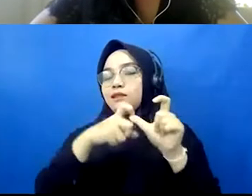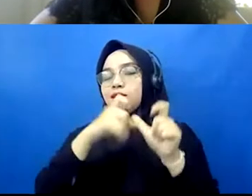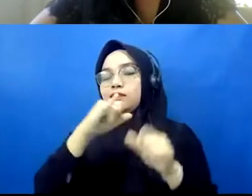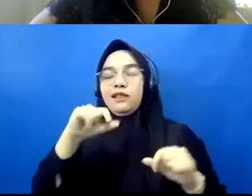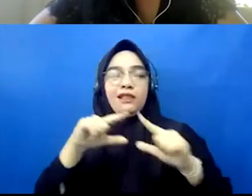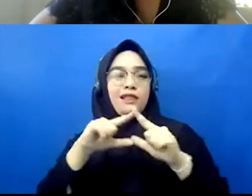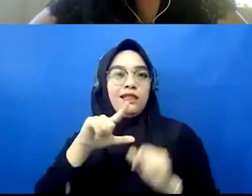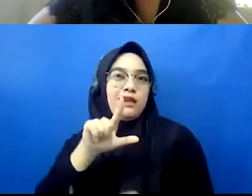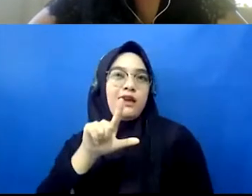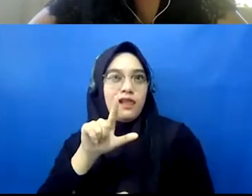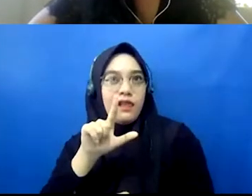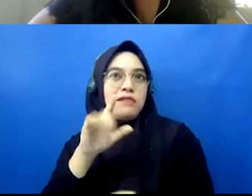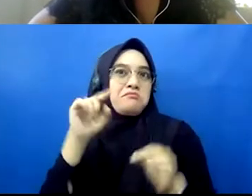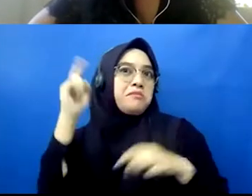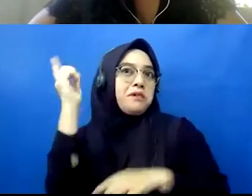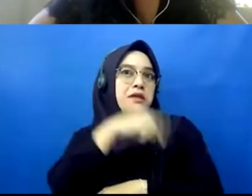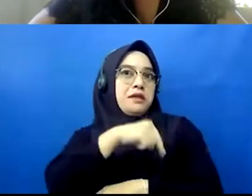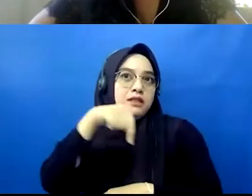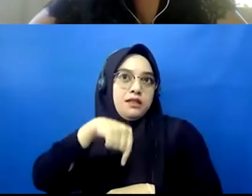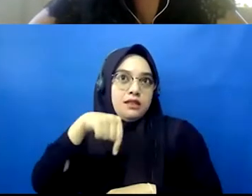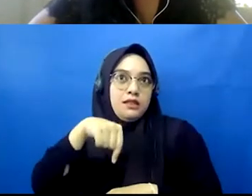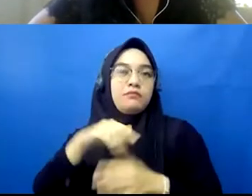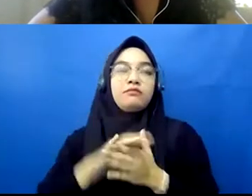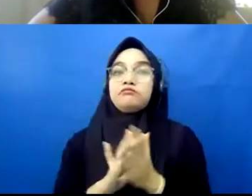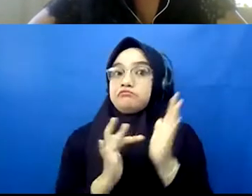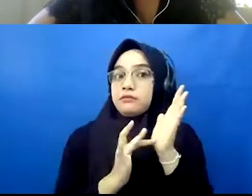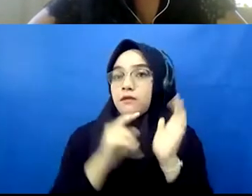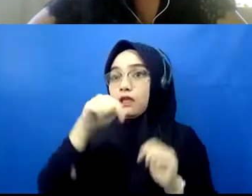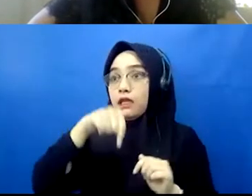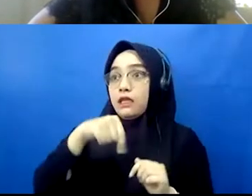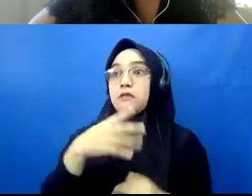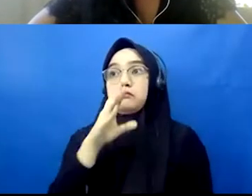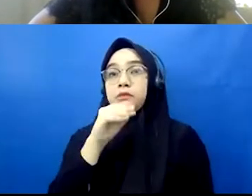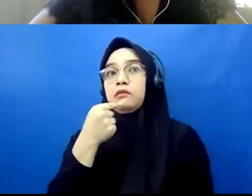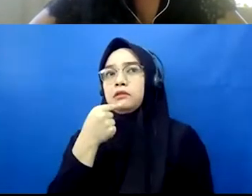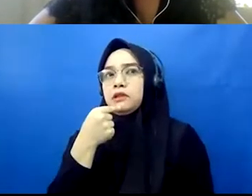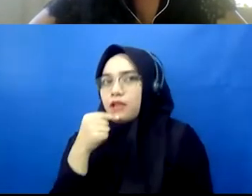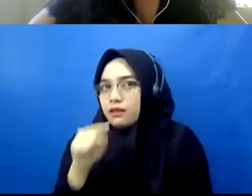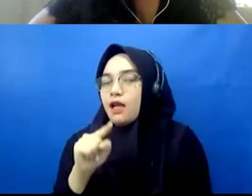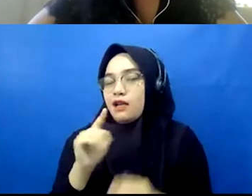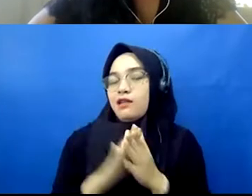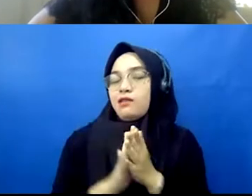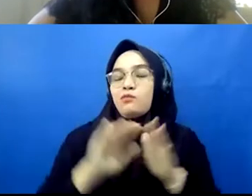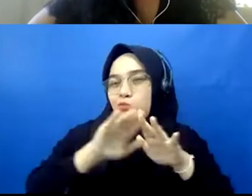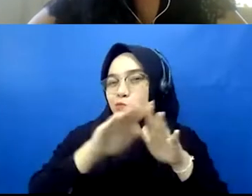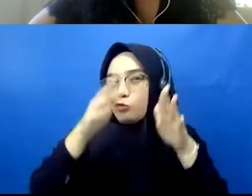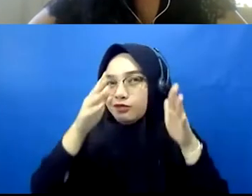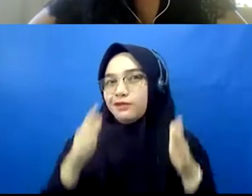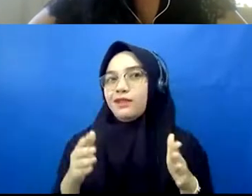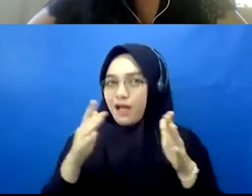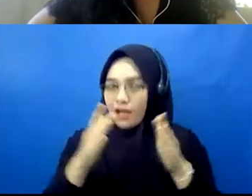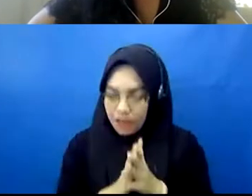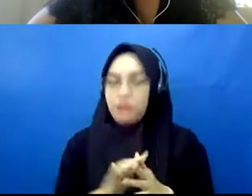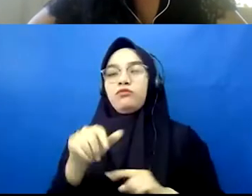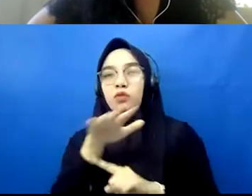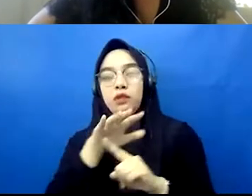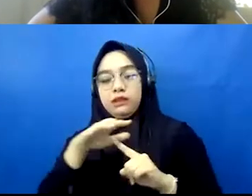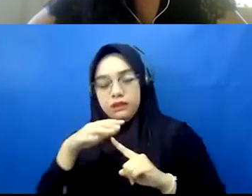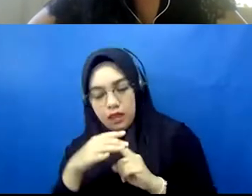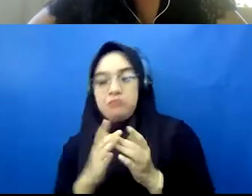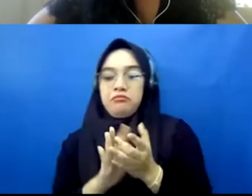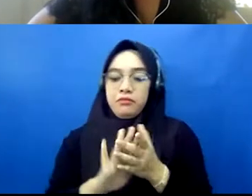a webinar where we will be looking at social enterprises and disability, fostering